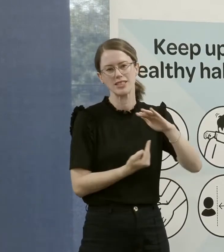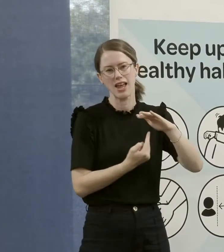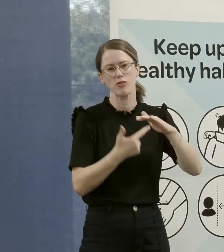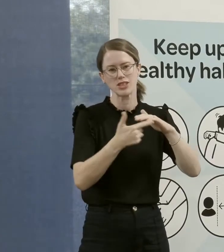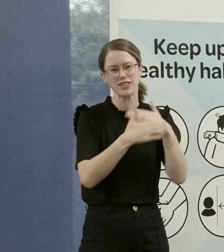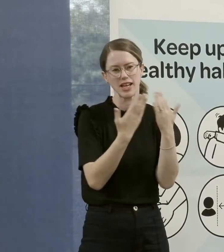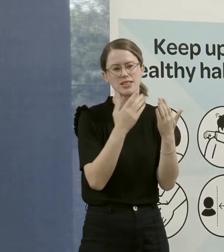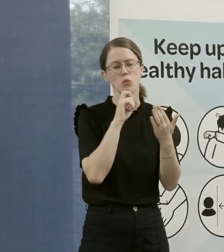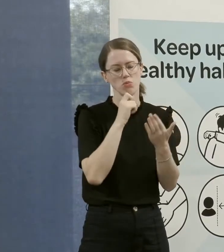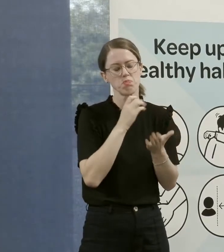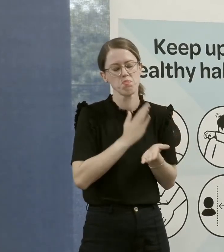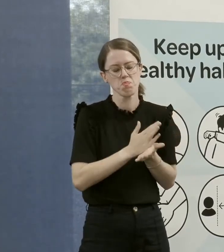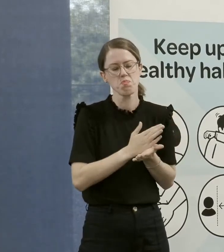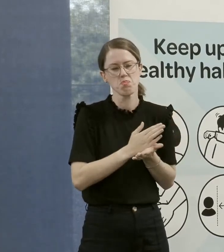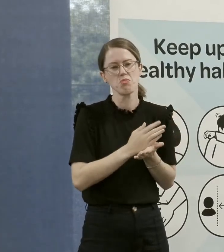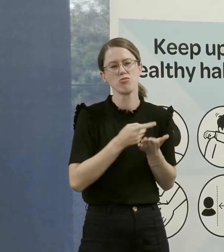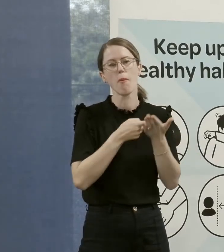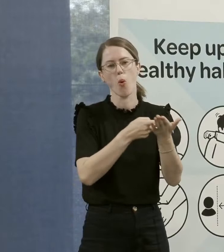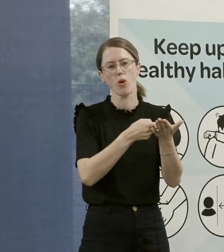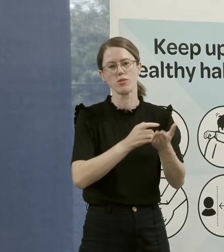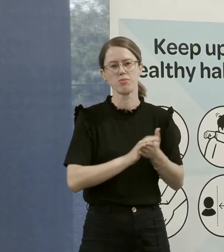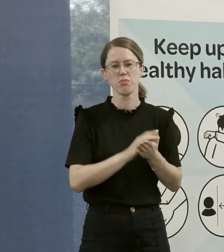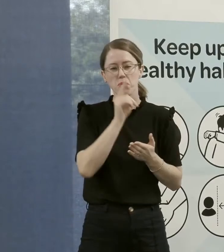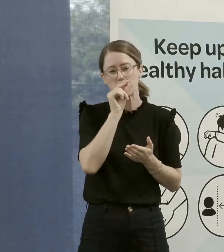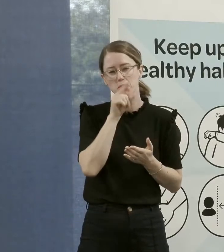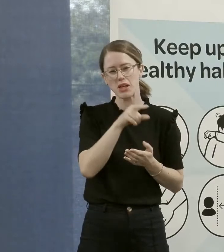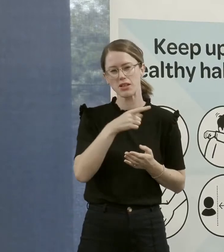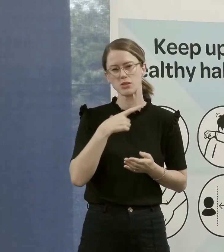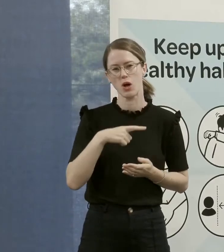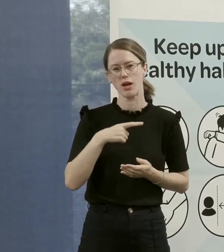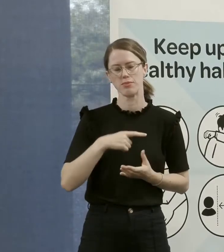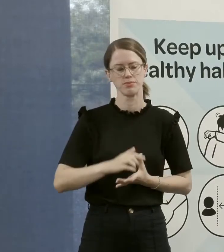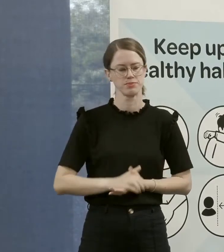required. They are reporting there.